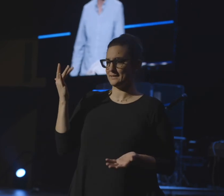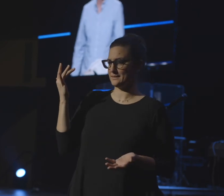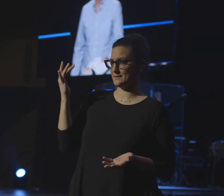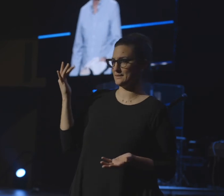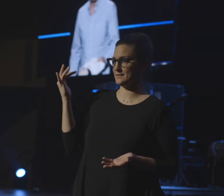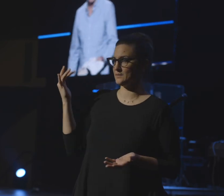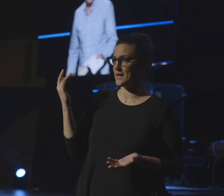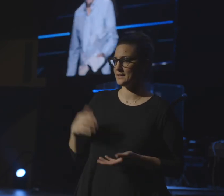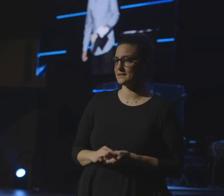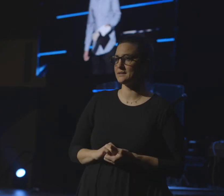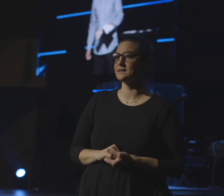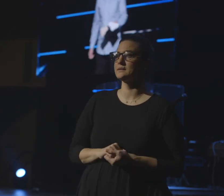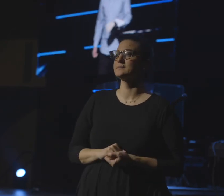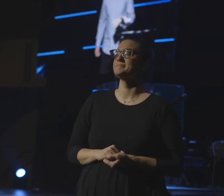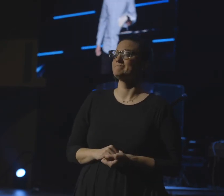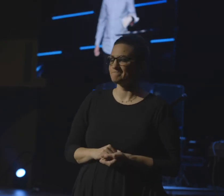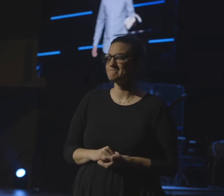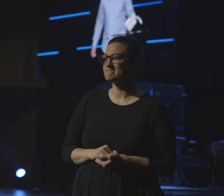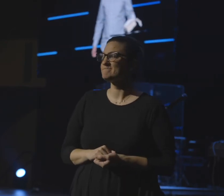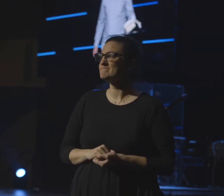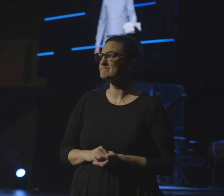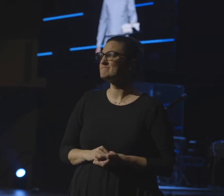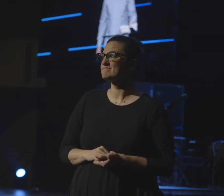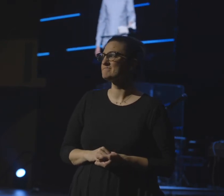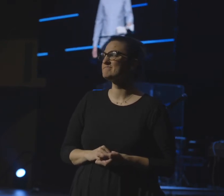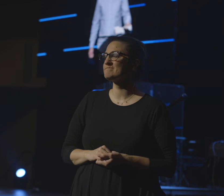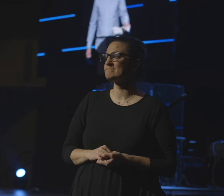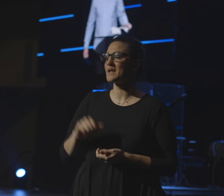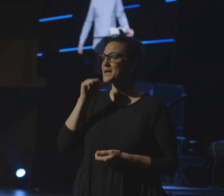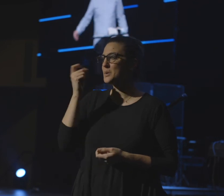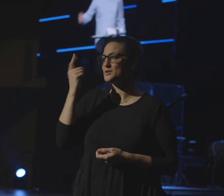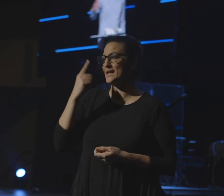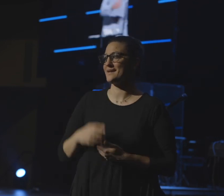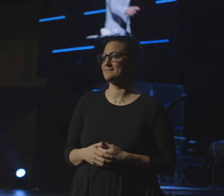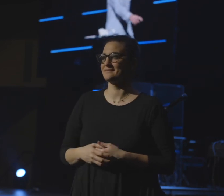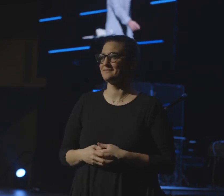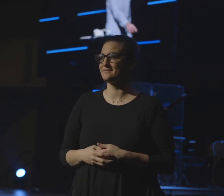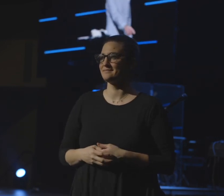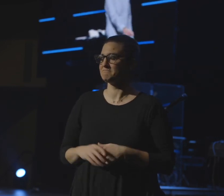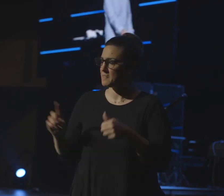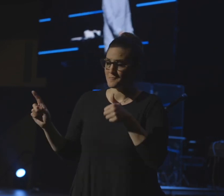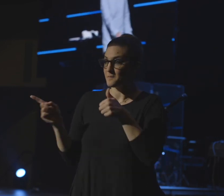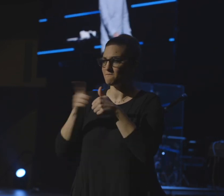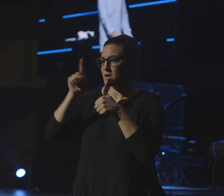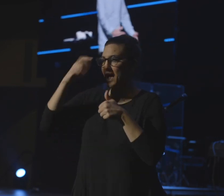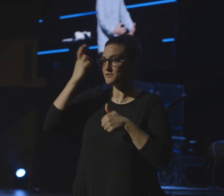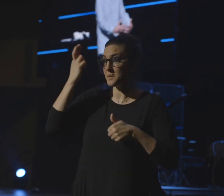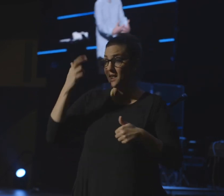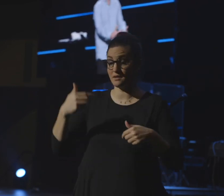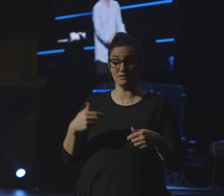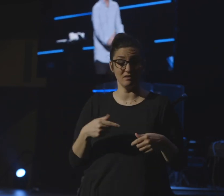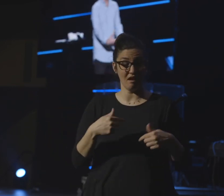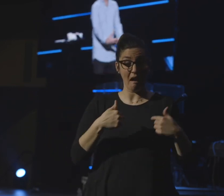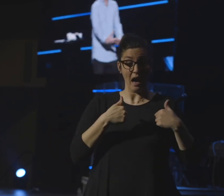us? Because we don't really understand. And step number one is, you're not who you think you are. This is